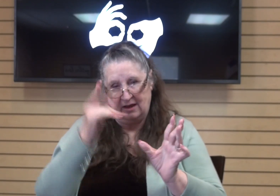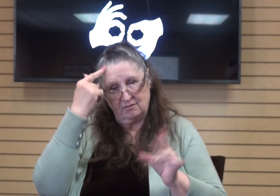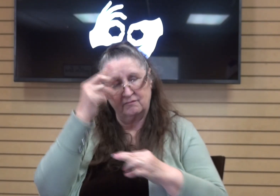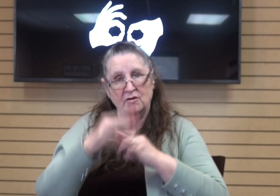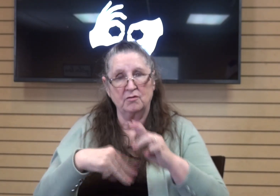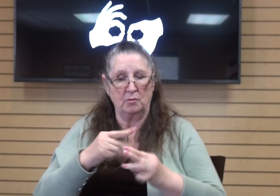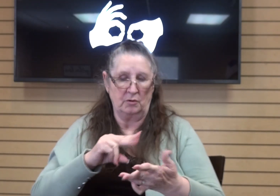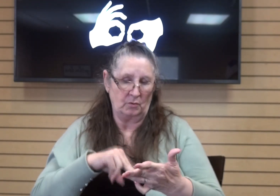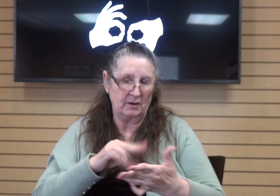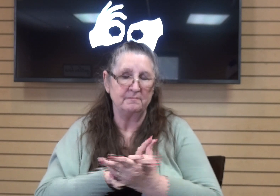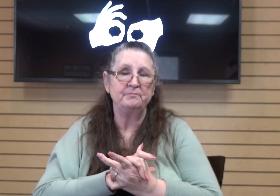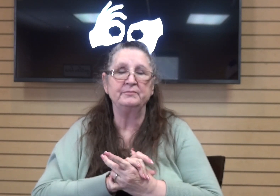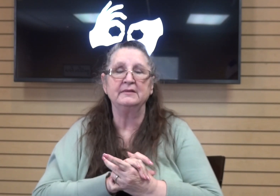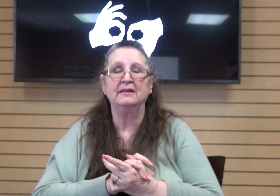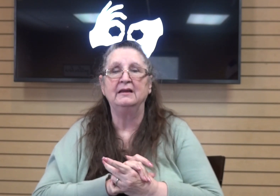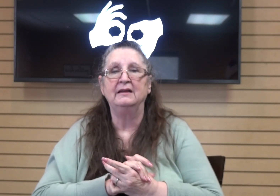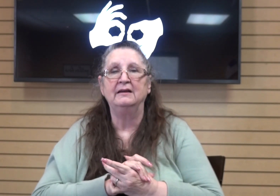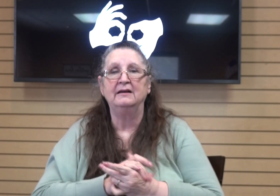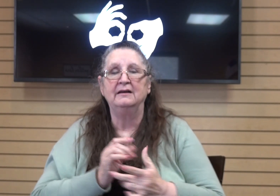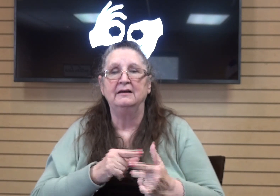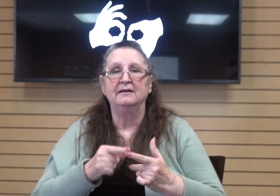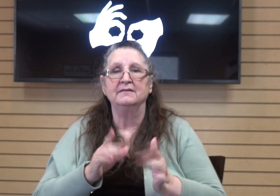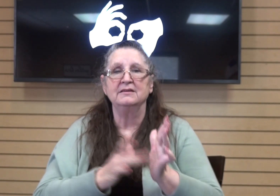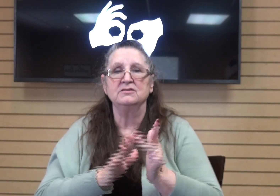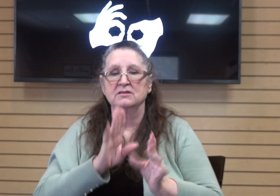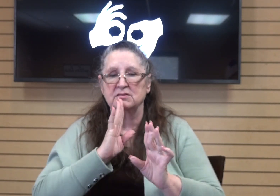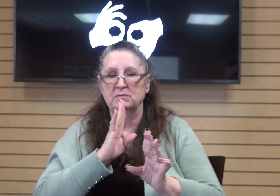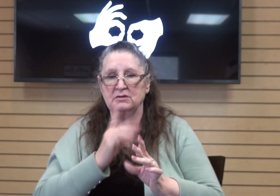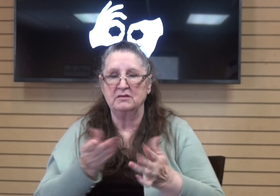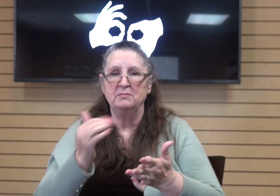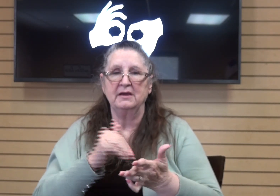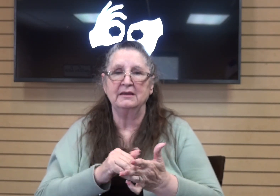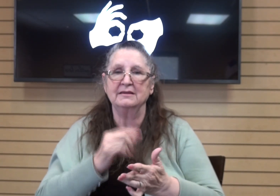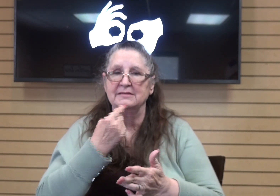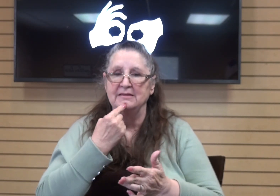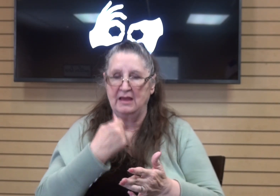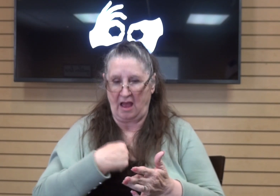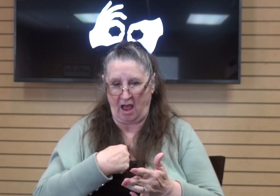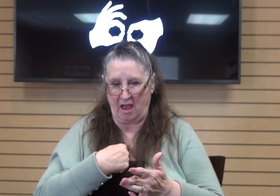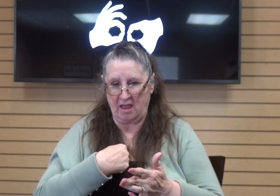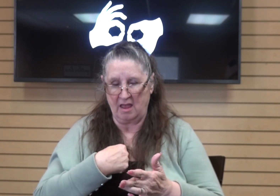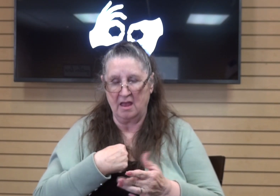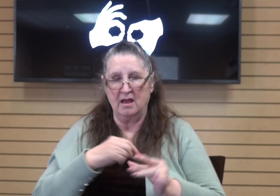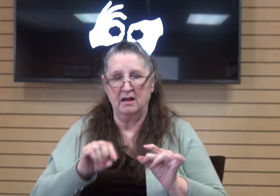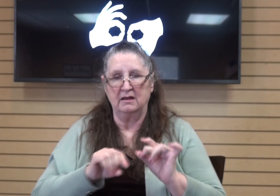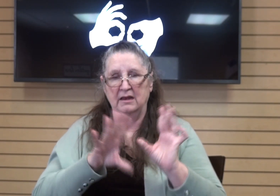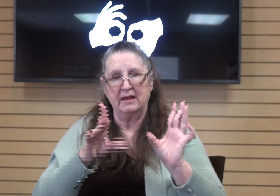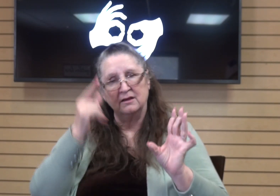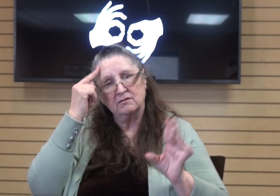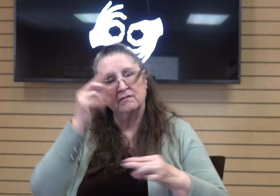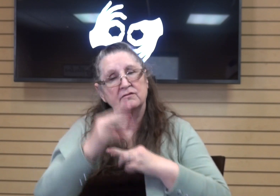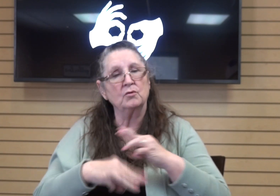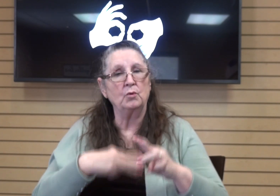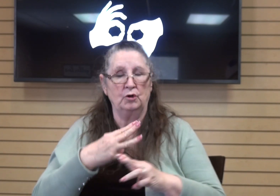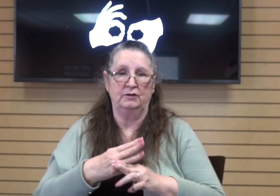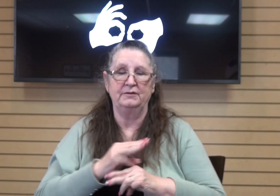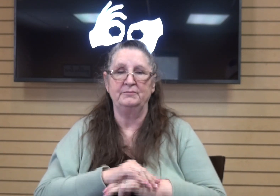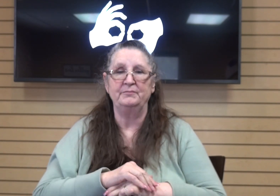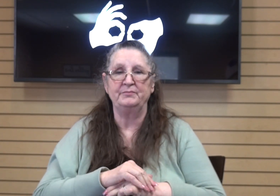you. It says, "Then Jesus spoke to them again, saying, I am the light of the world. He